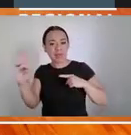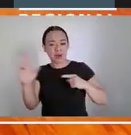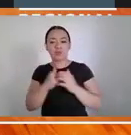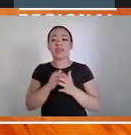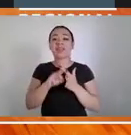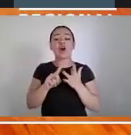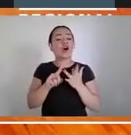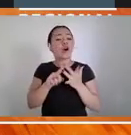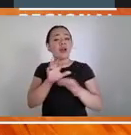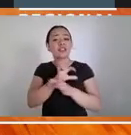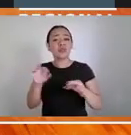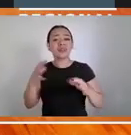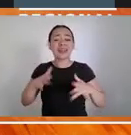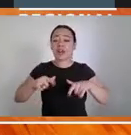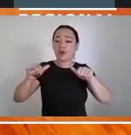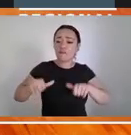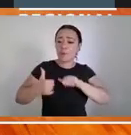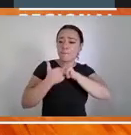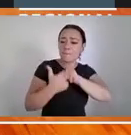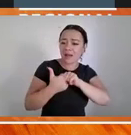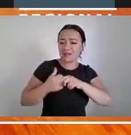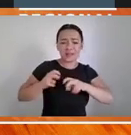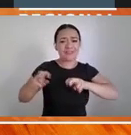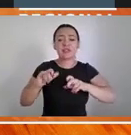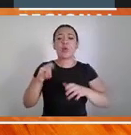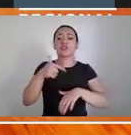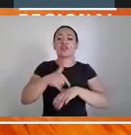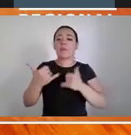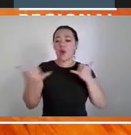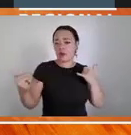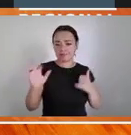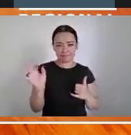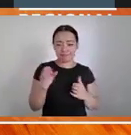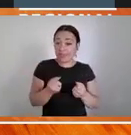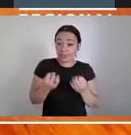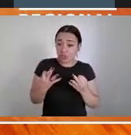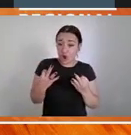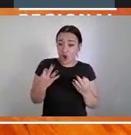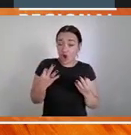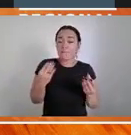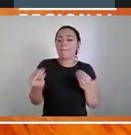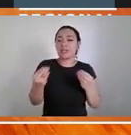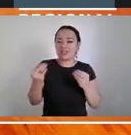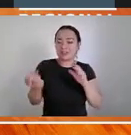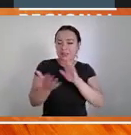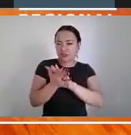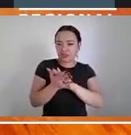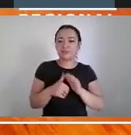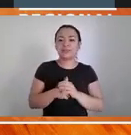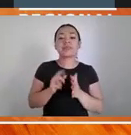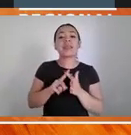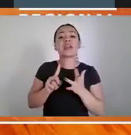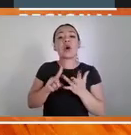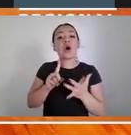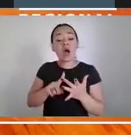any confirmed partners, activities, or timelines. There is no budget submission. Expressions of interests